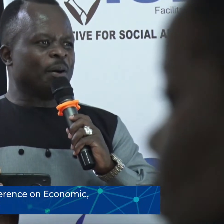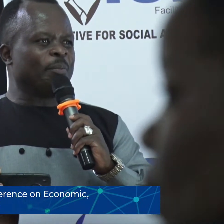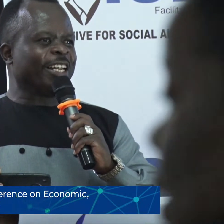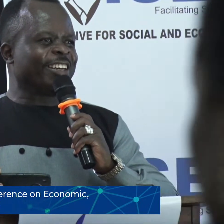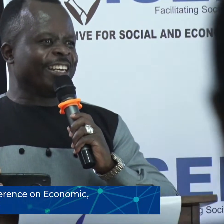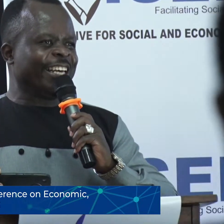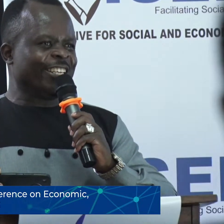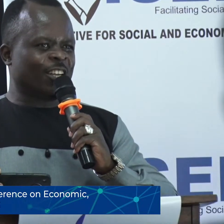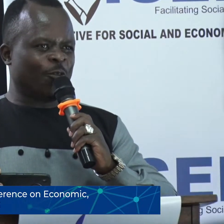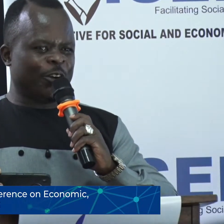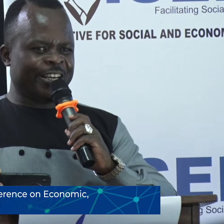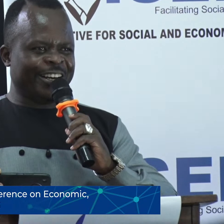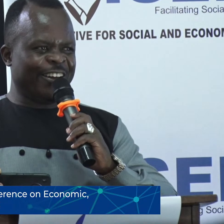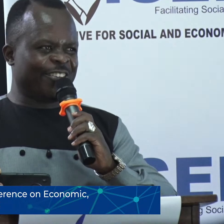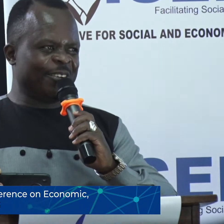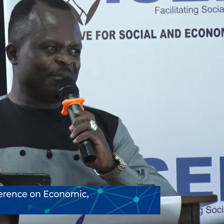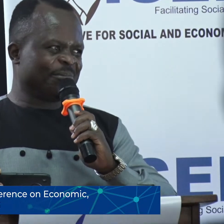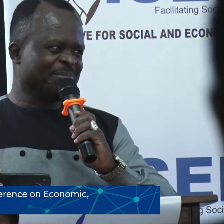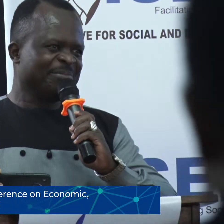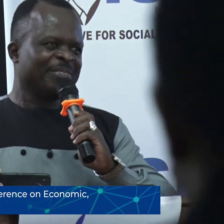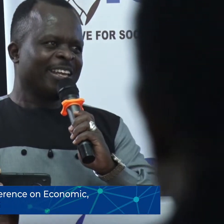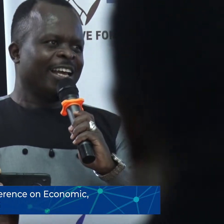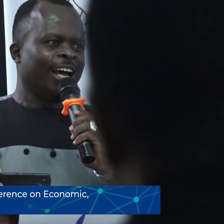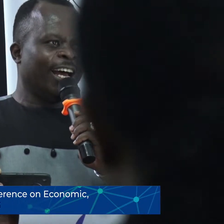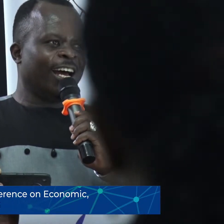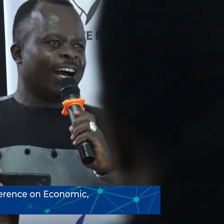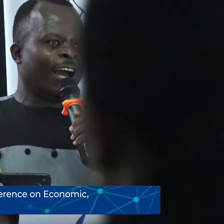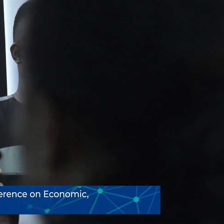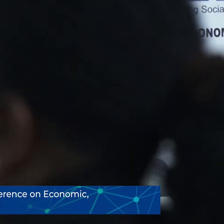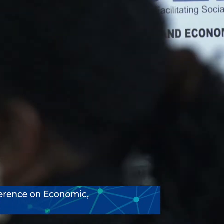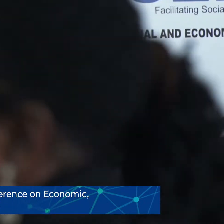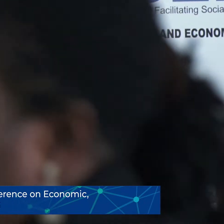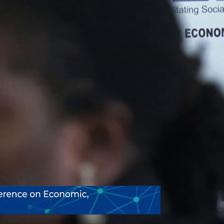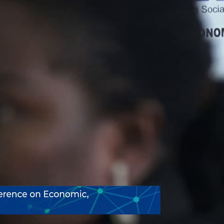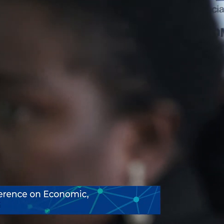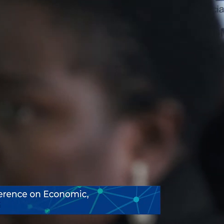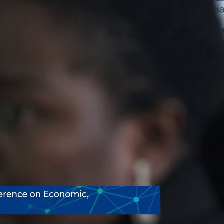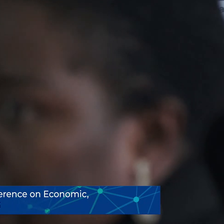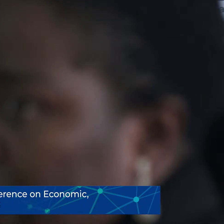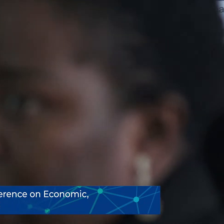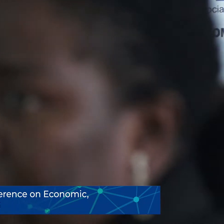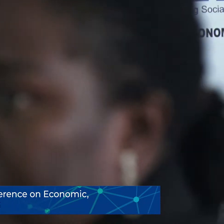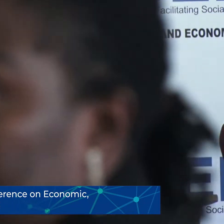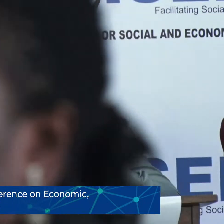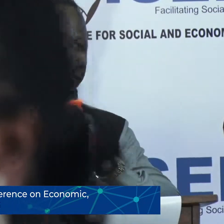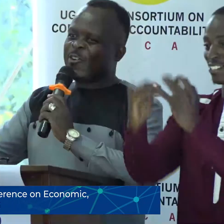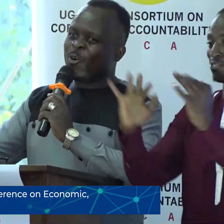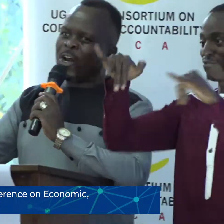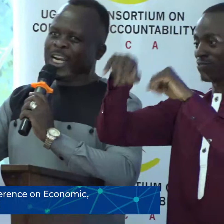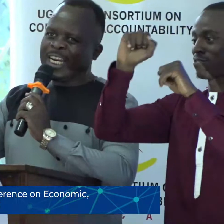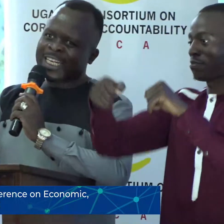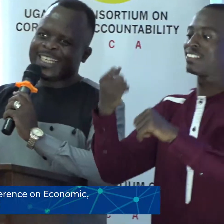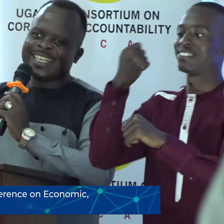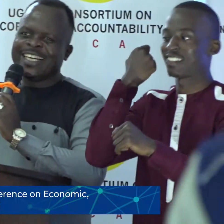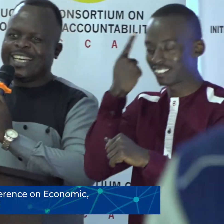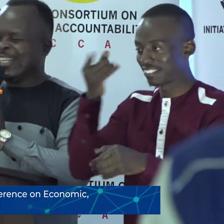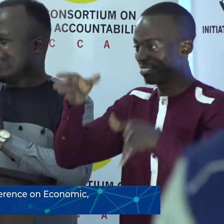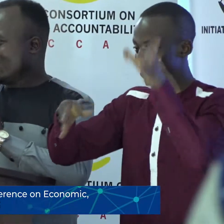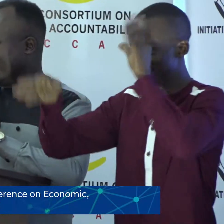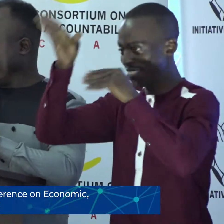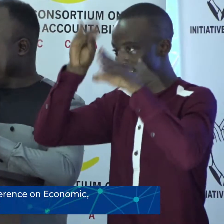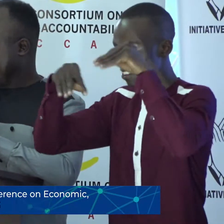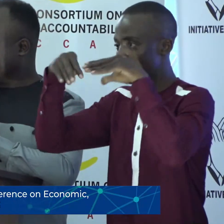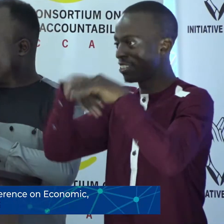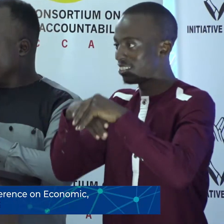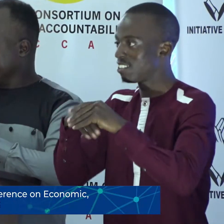of us mumble the East African anthem. I will advise that at the end of the conference, we re-enroll